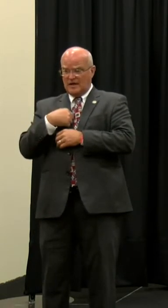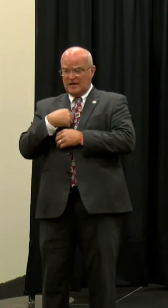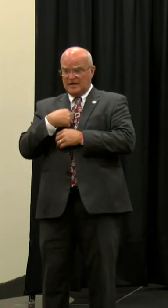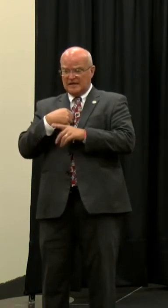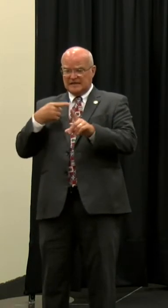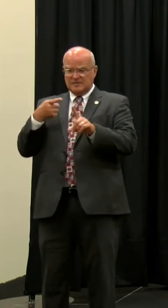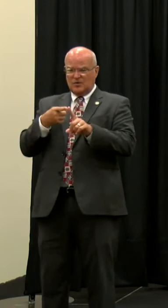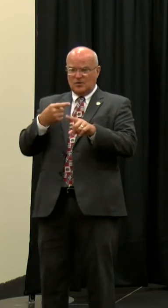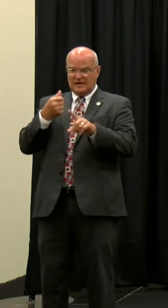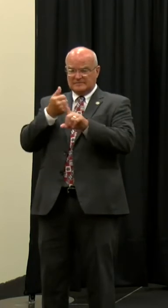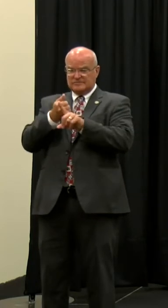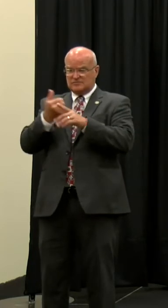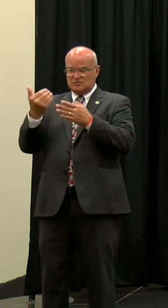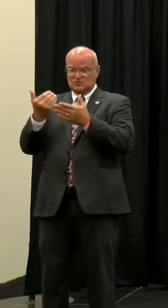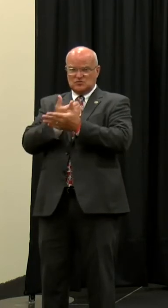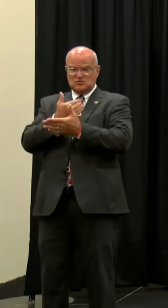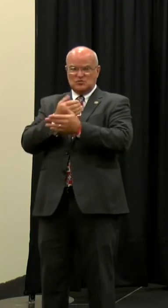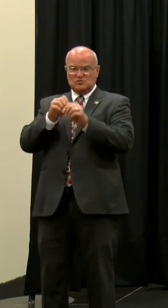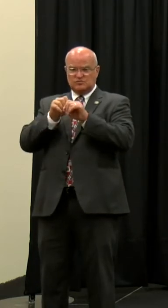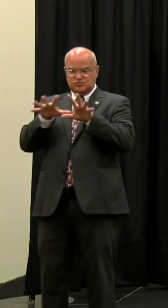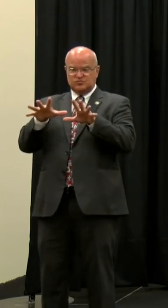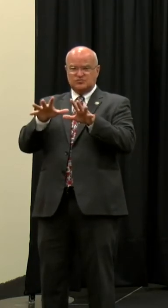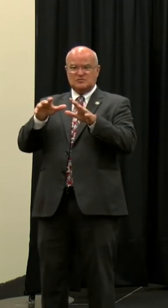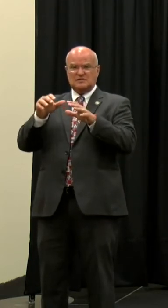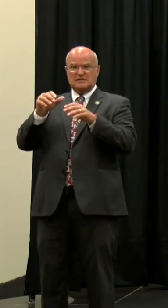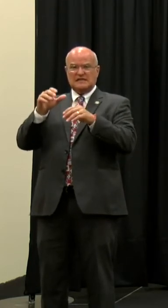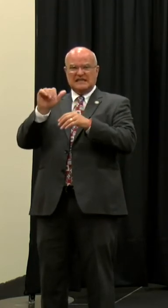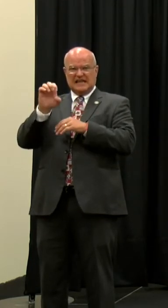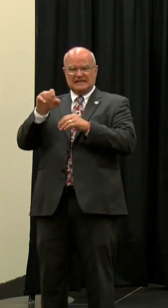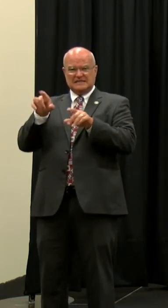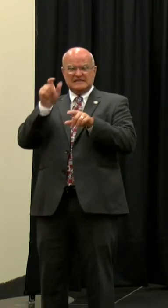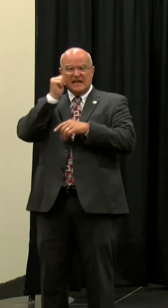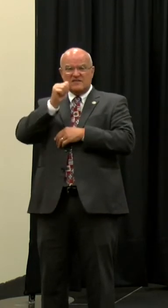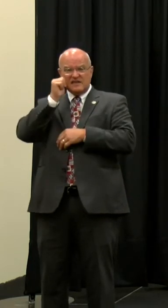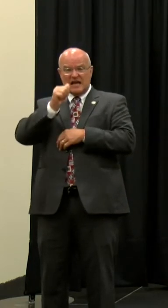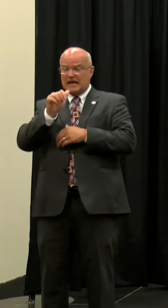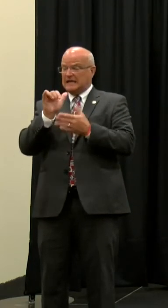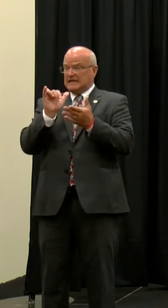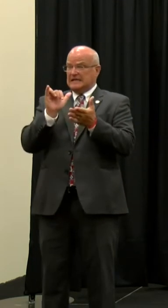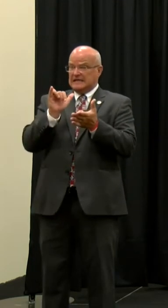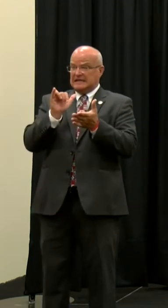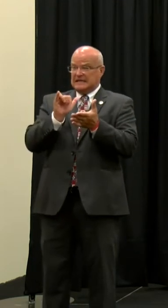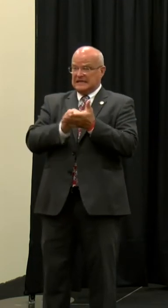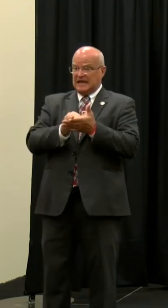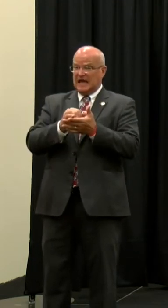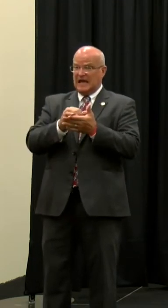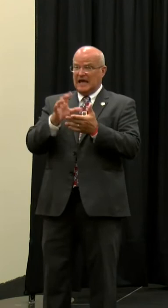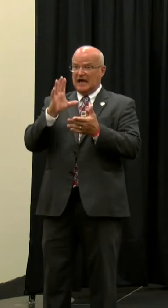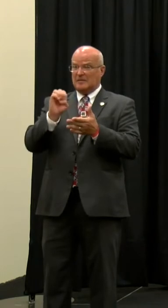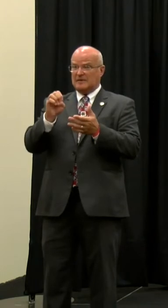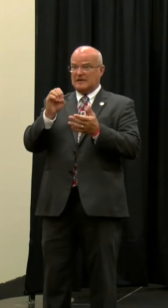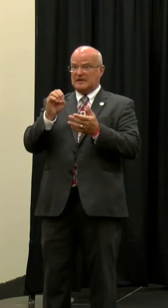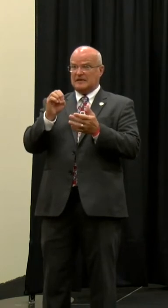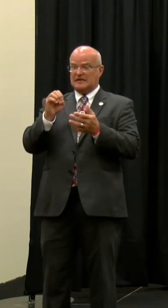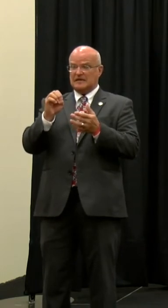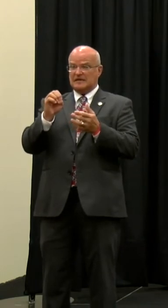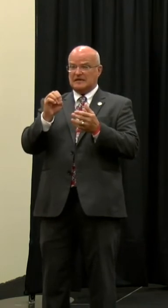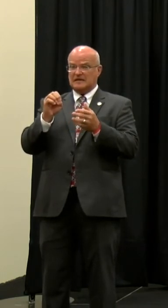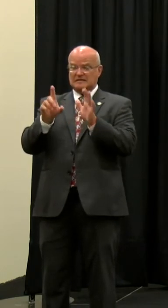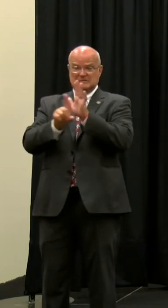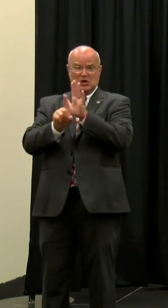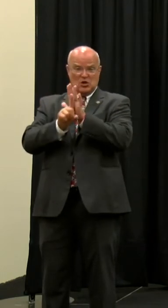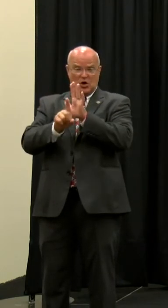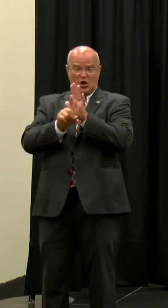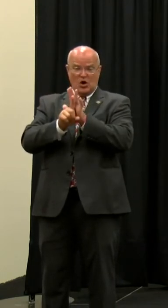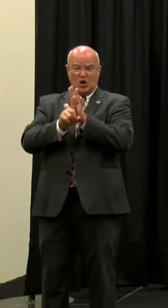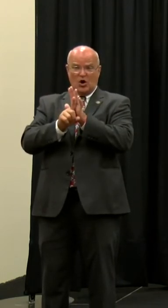point where we're hitting a new record on a regular basis like this, would that be a cause for alarm or a cause for looking